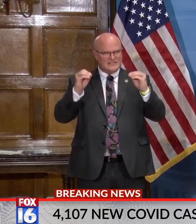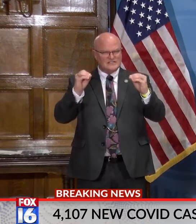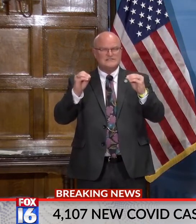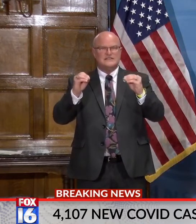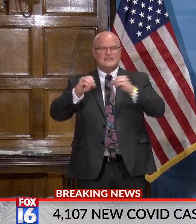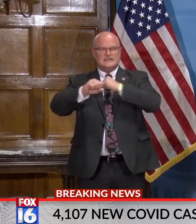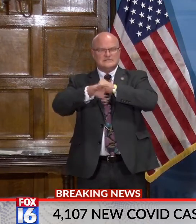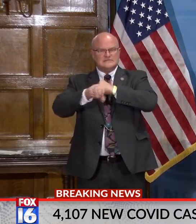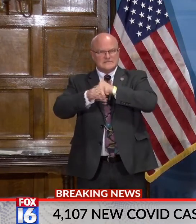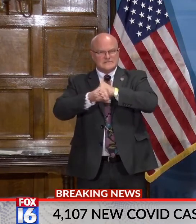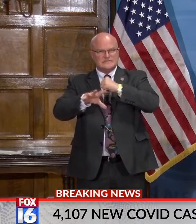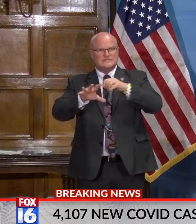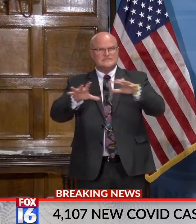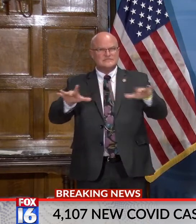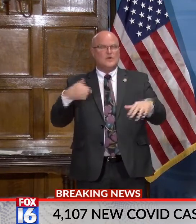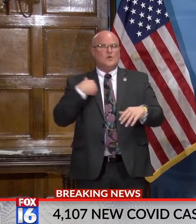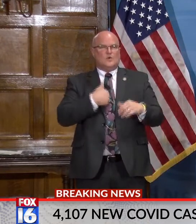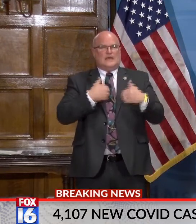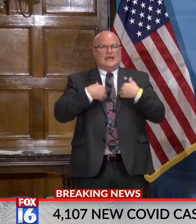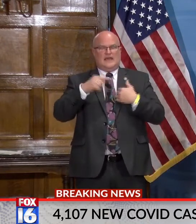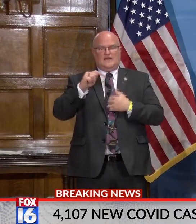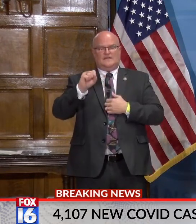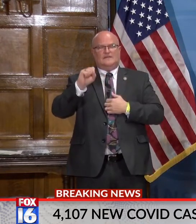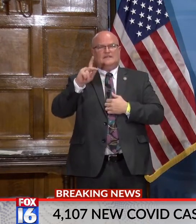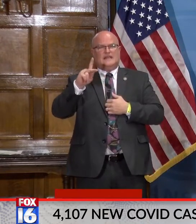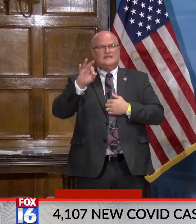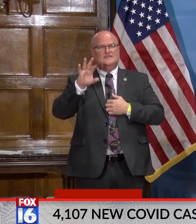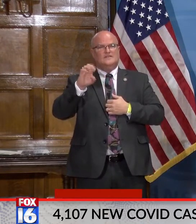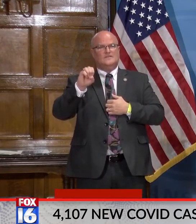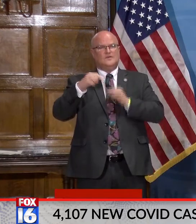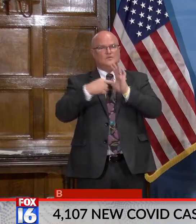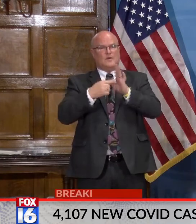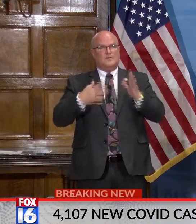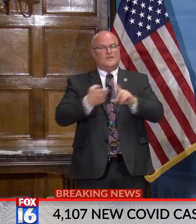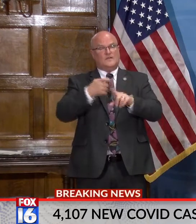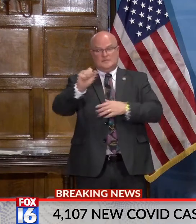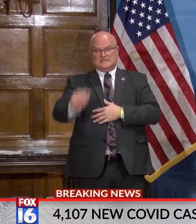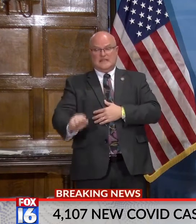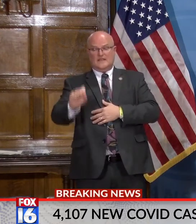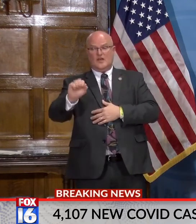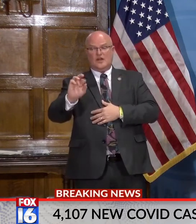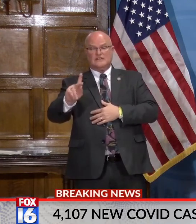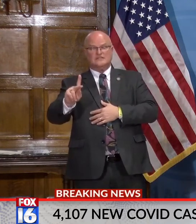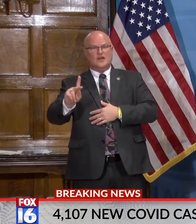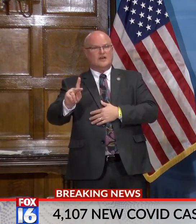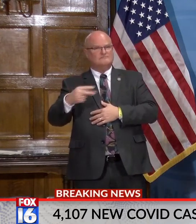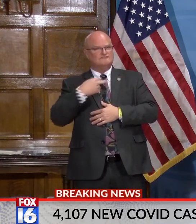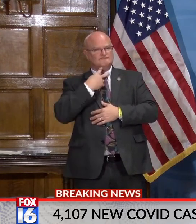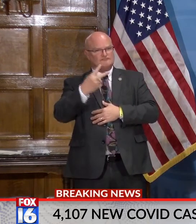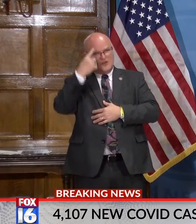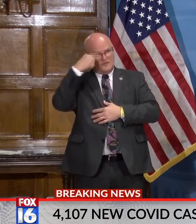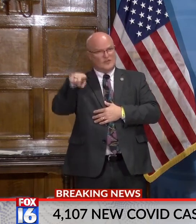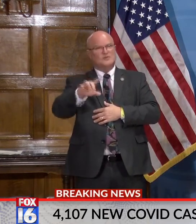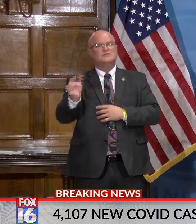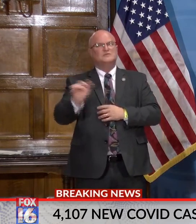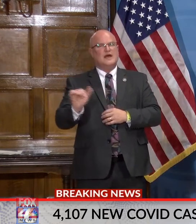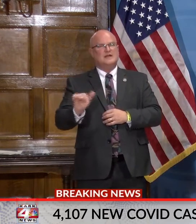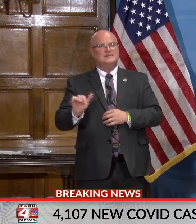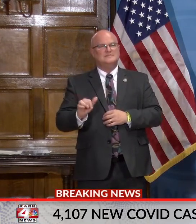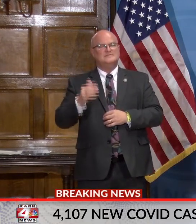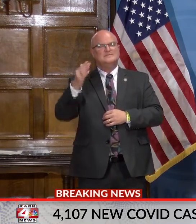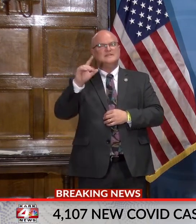on our task force representing from South Arkansas, and of course they'll be a strong voice for you as well.